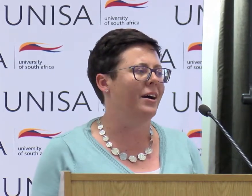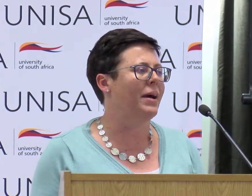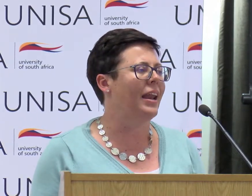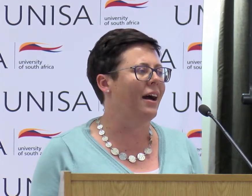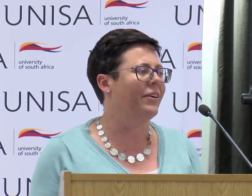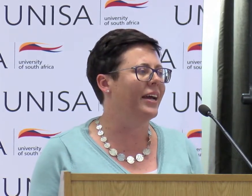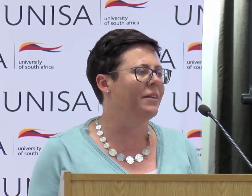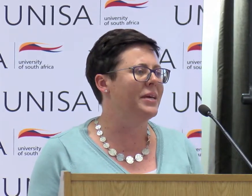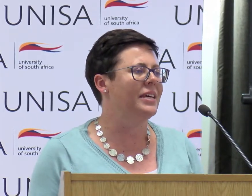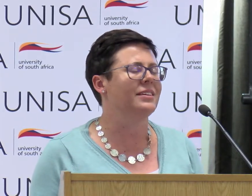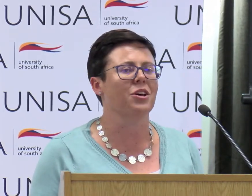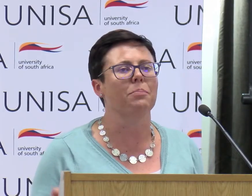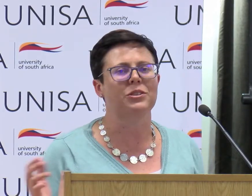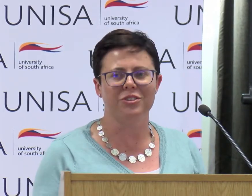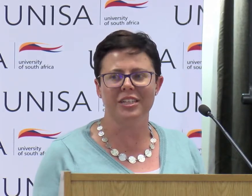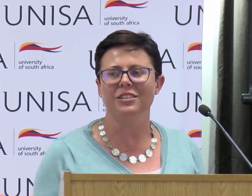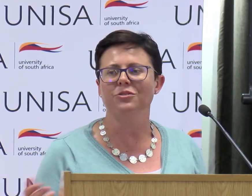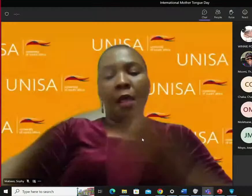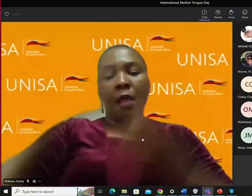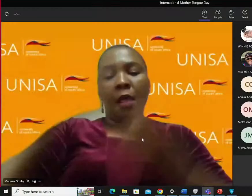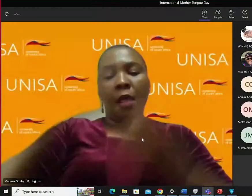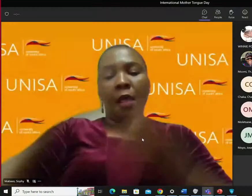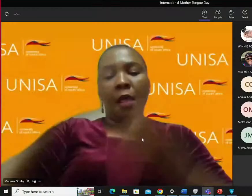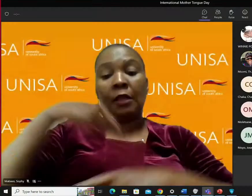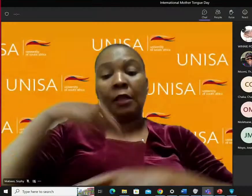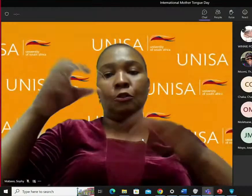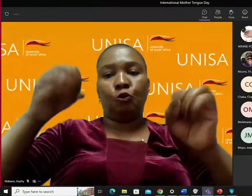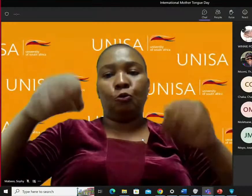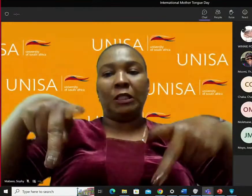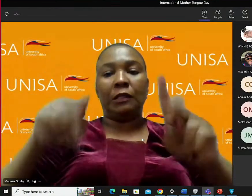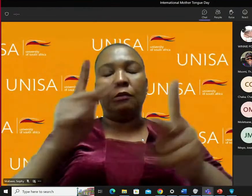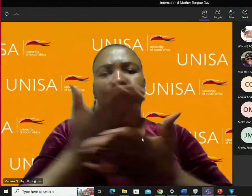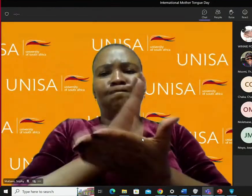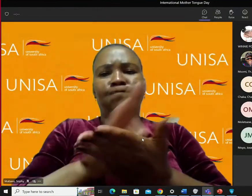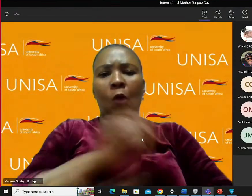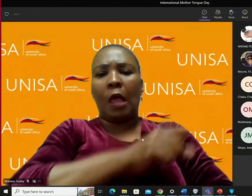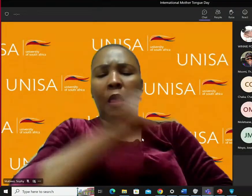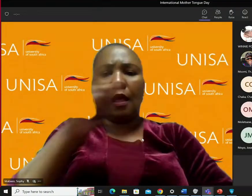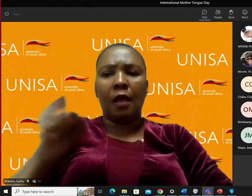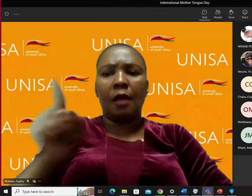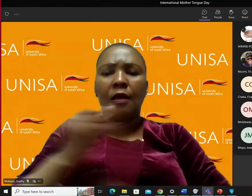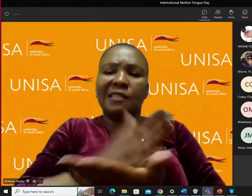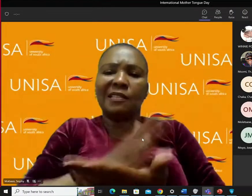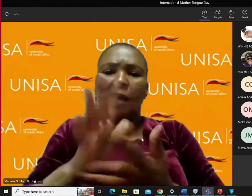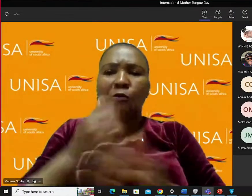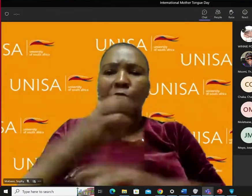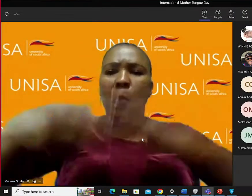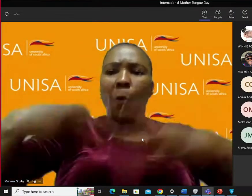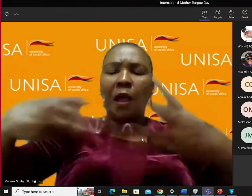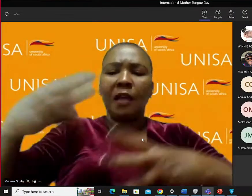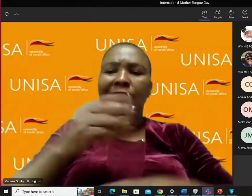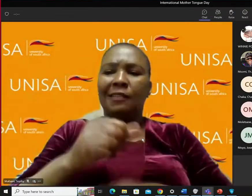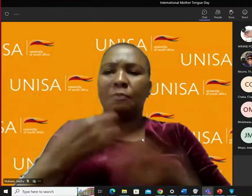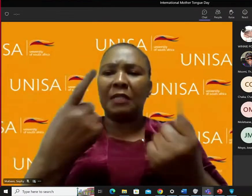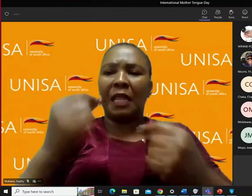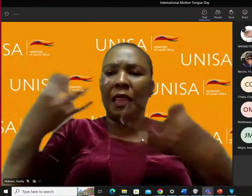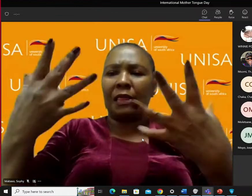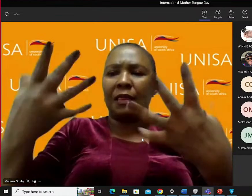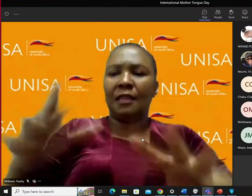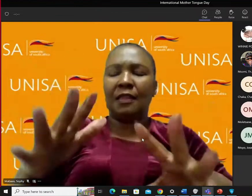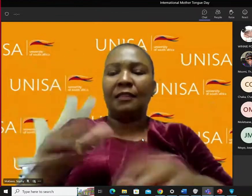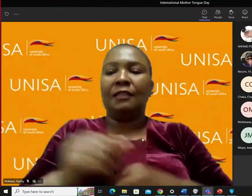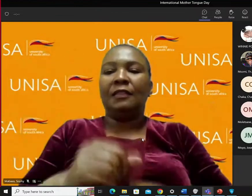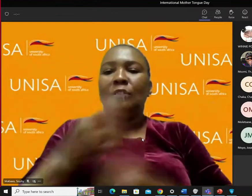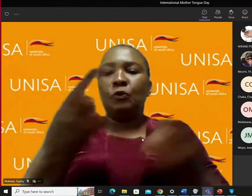for allowing me this opportunity to also share with you some of the work that is being done at UNISA